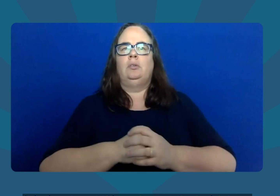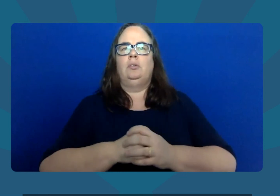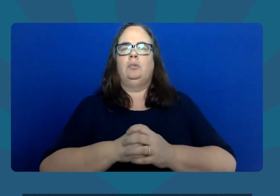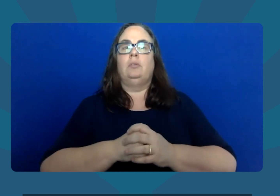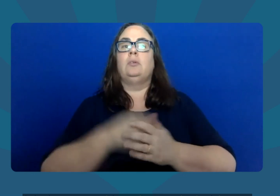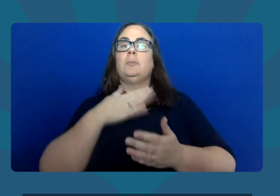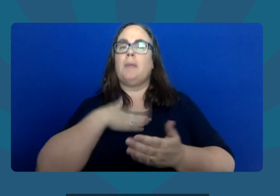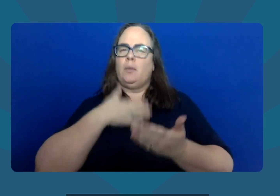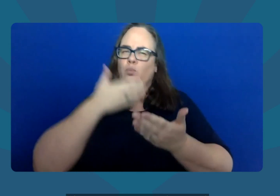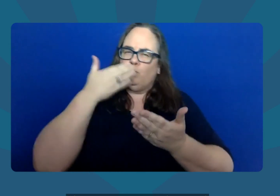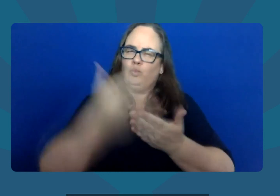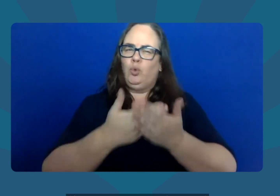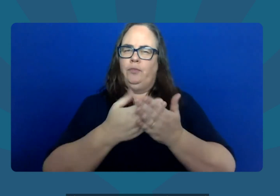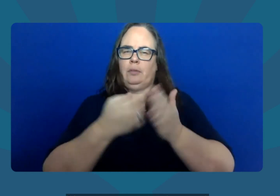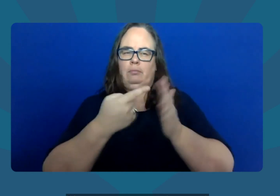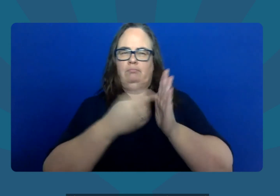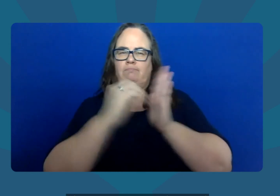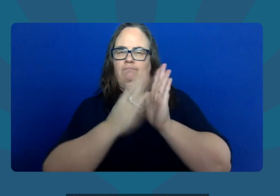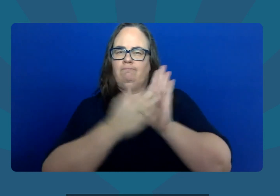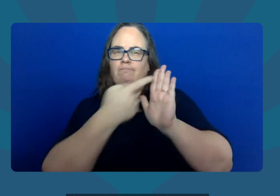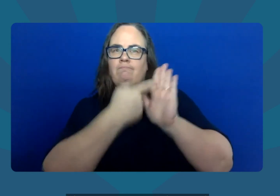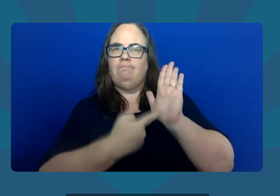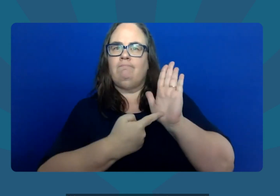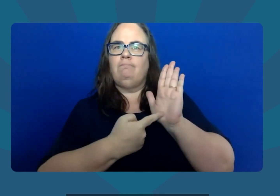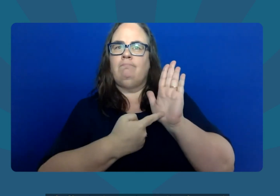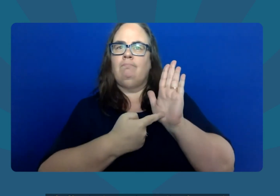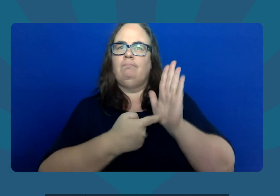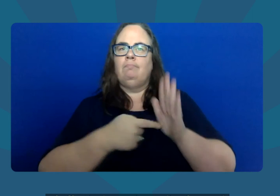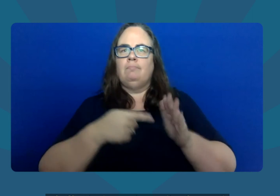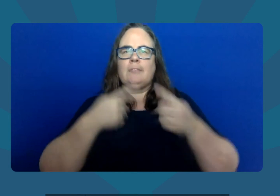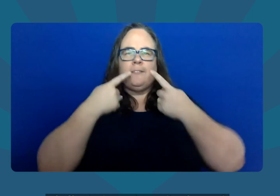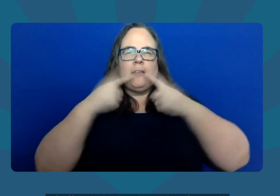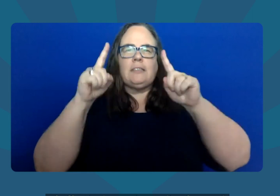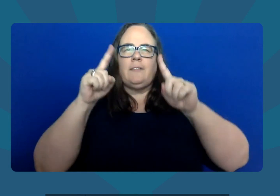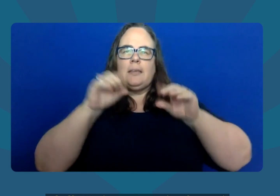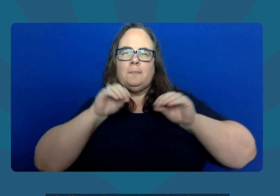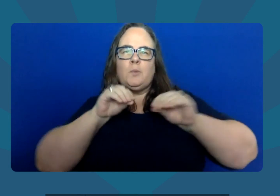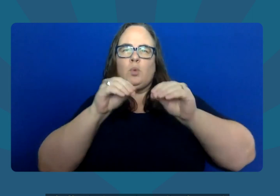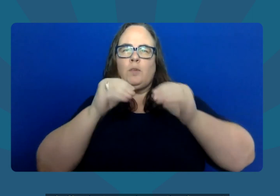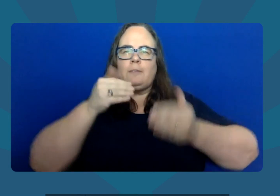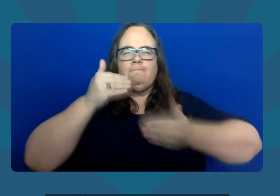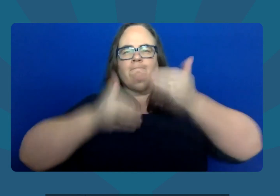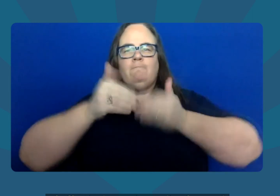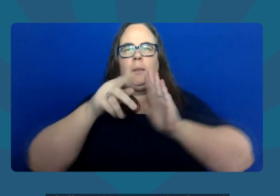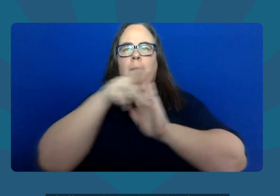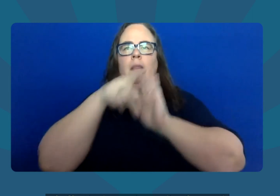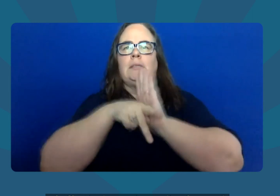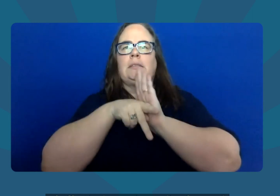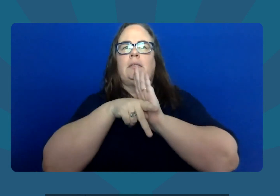legislature. I have a proven track record of effectively moving policy